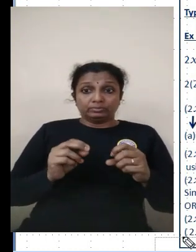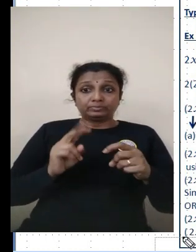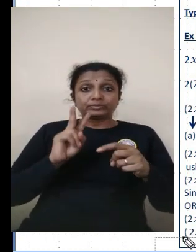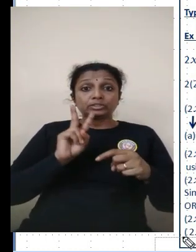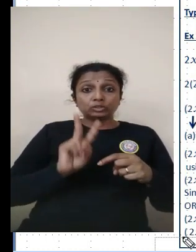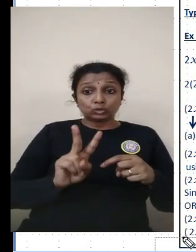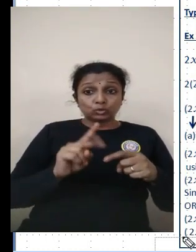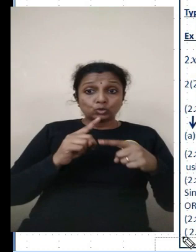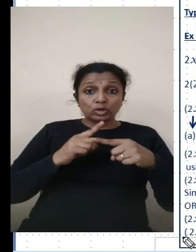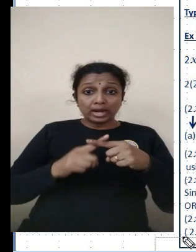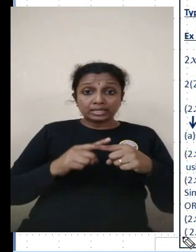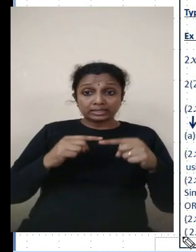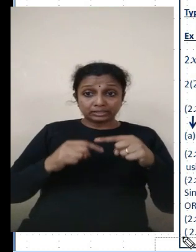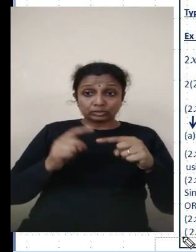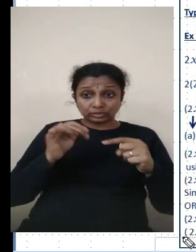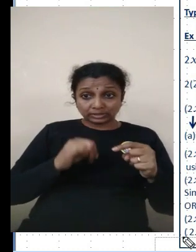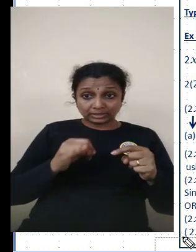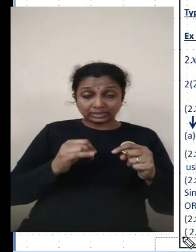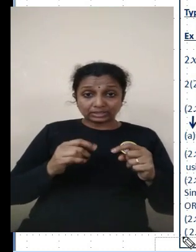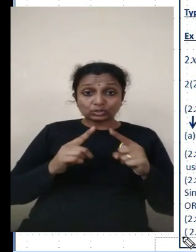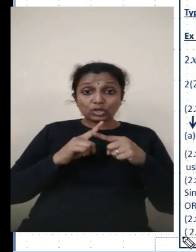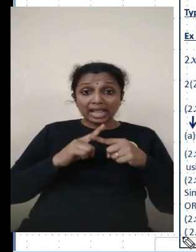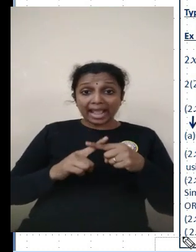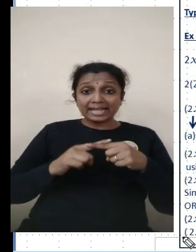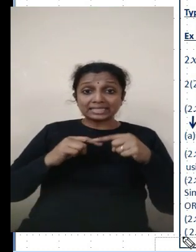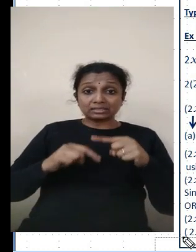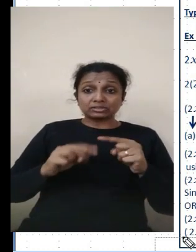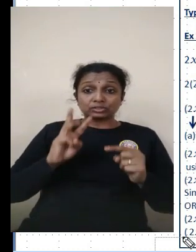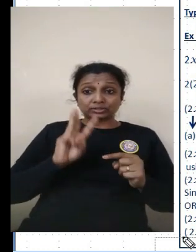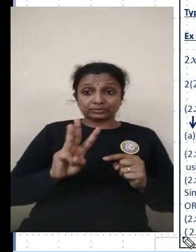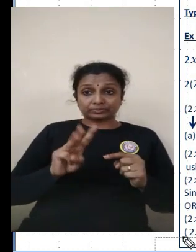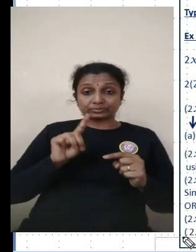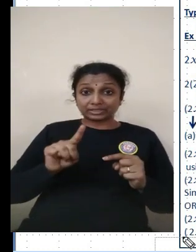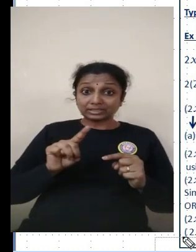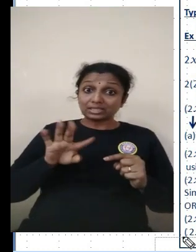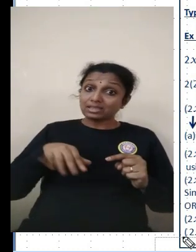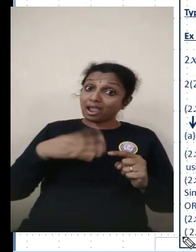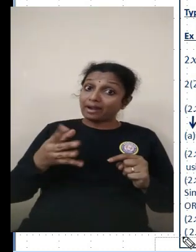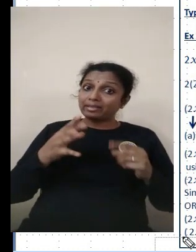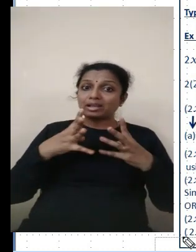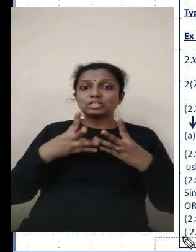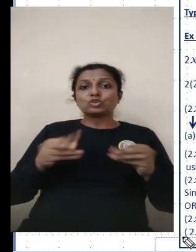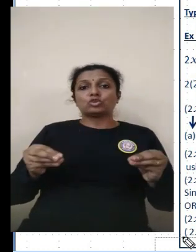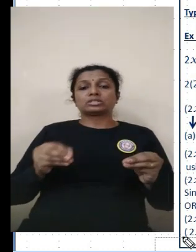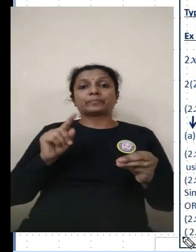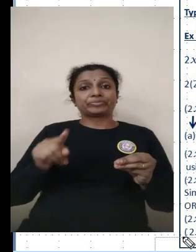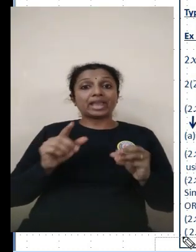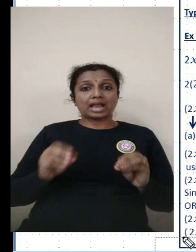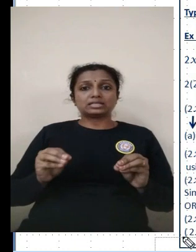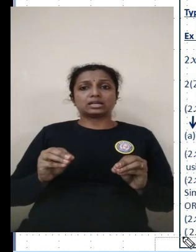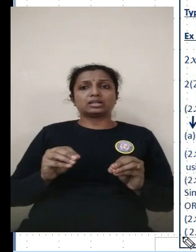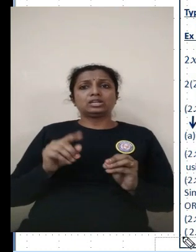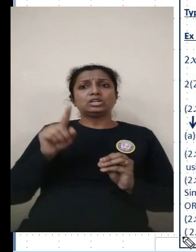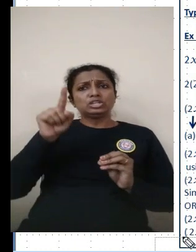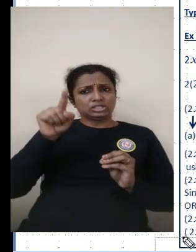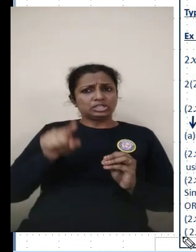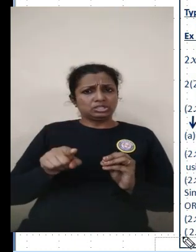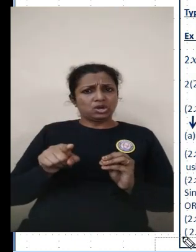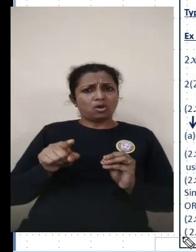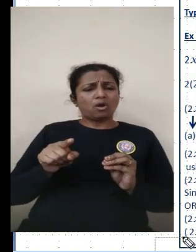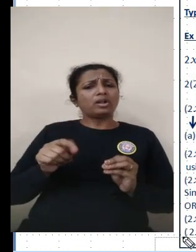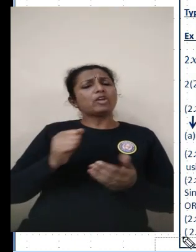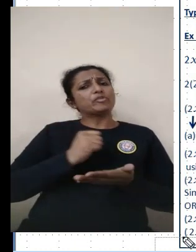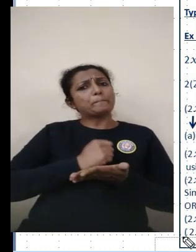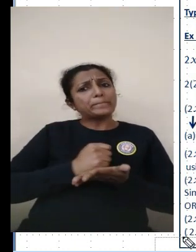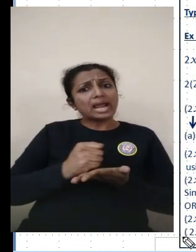6, so x becomes 3. This is the other solution. So this is, problem is very easy to